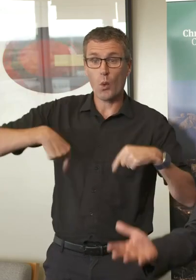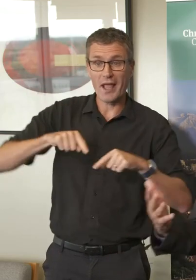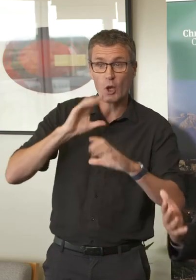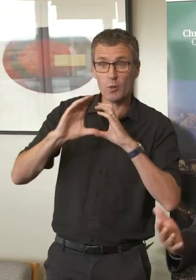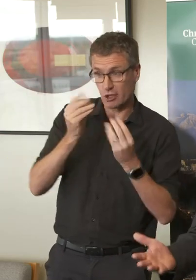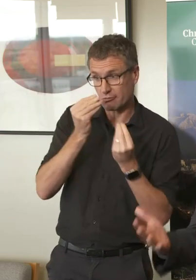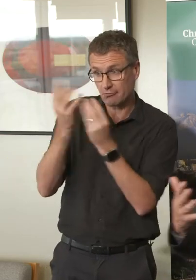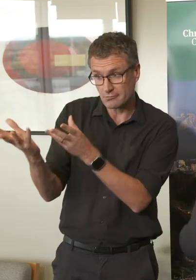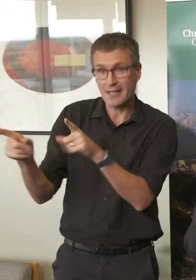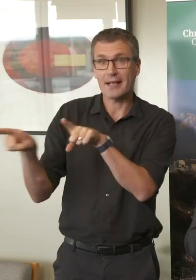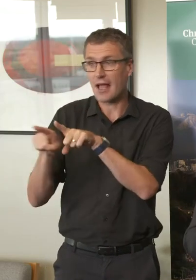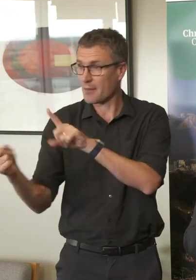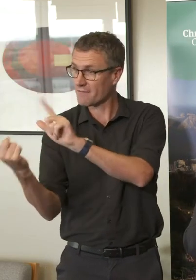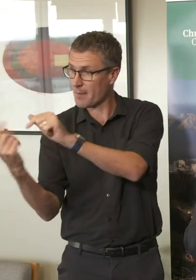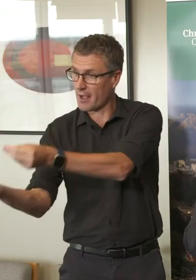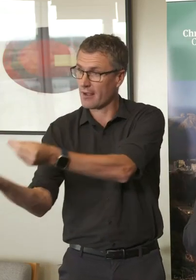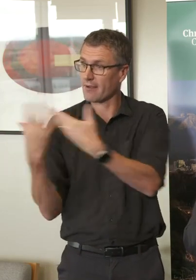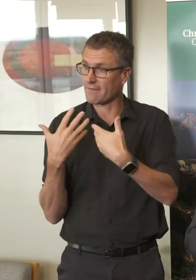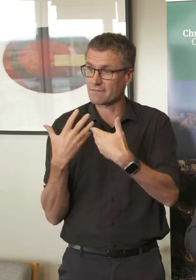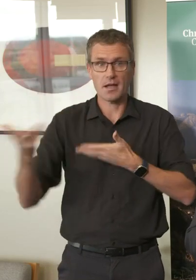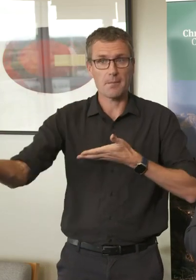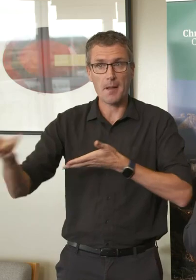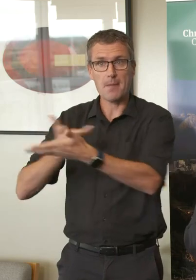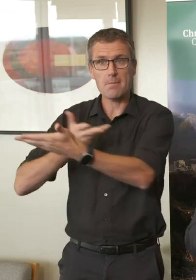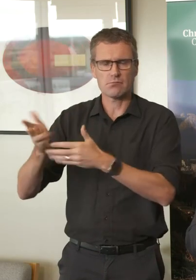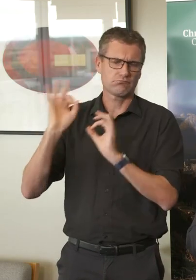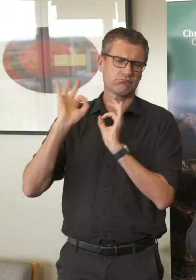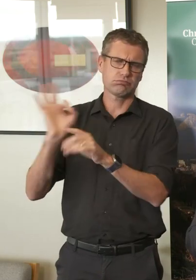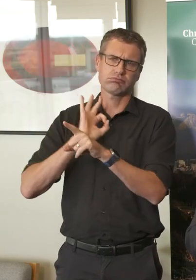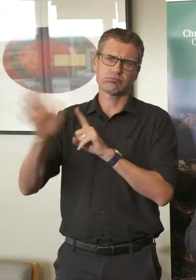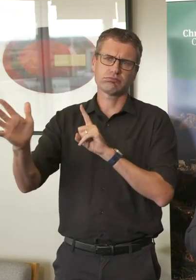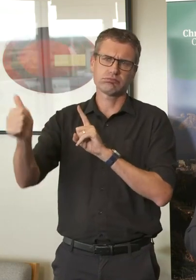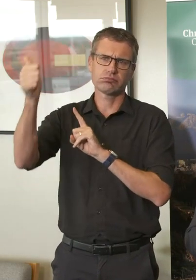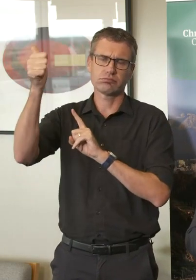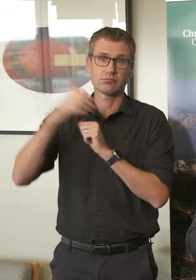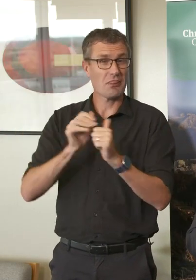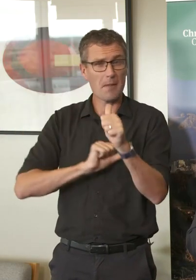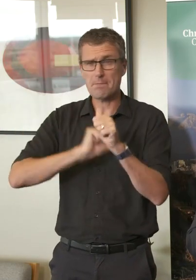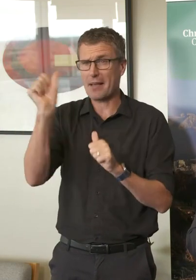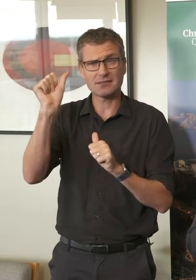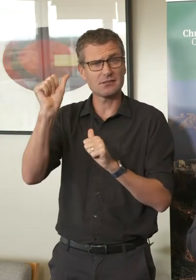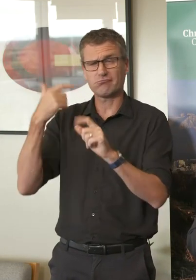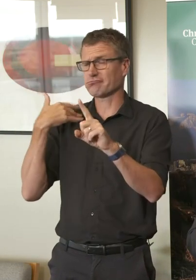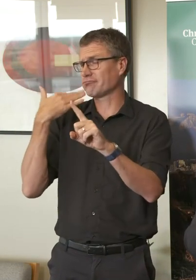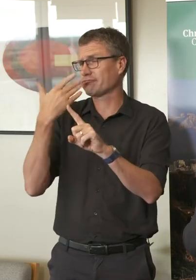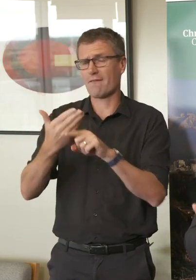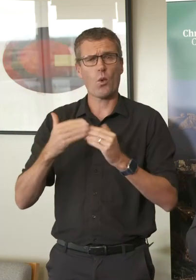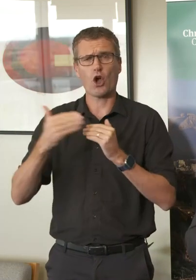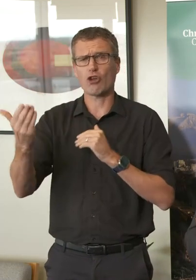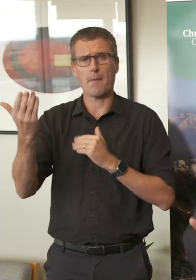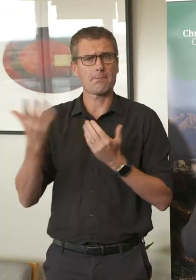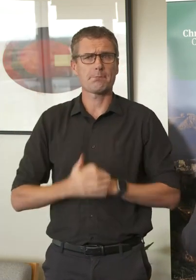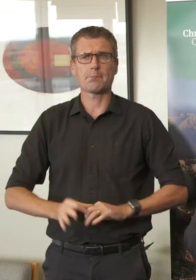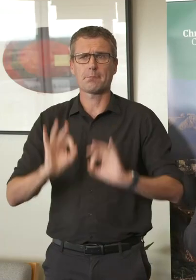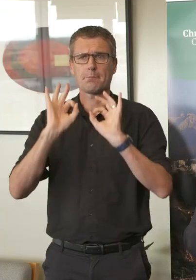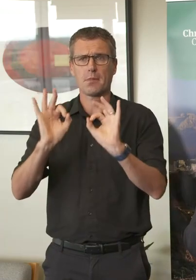them reciprocating back to us has been absolutely outstanding, and it's worked probably the best we've seen for some particular time. I'm so